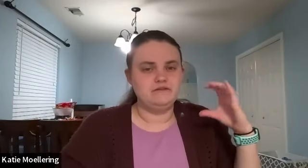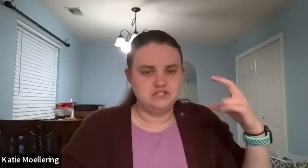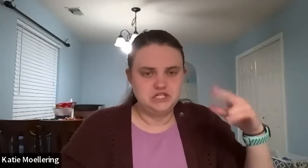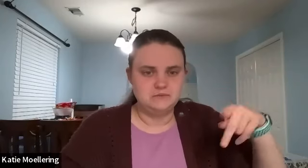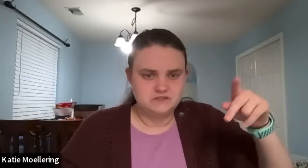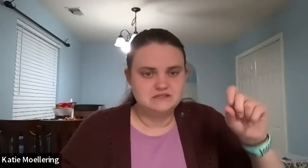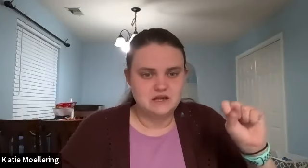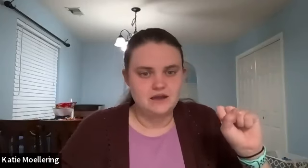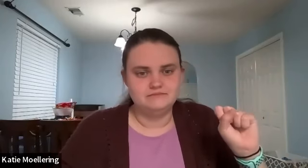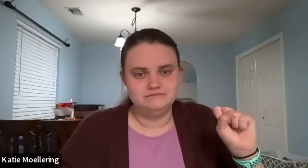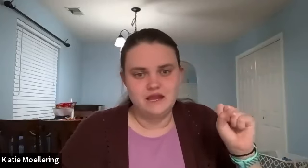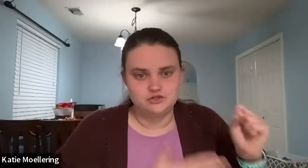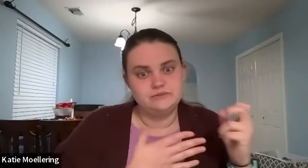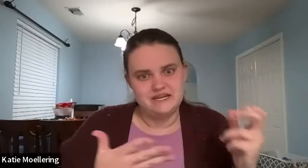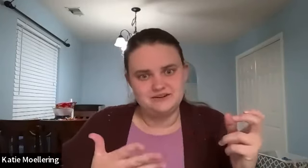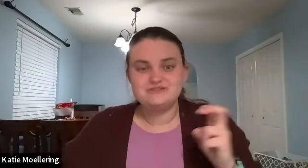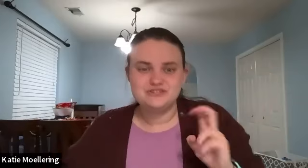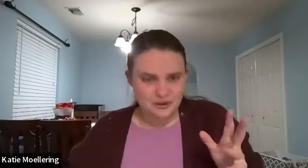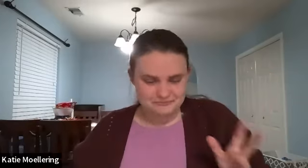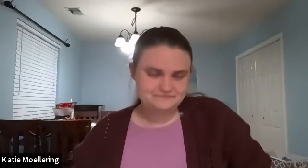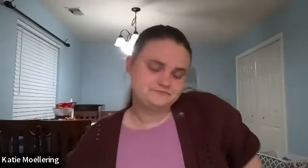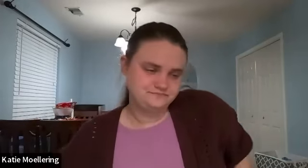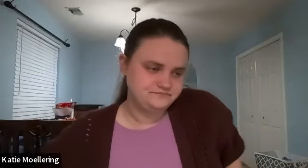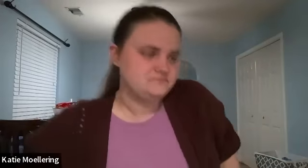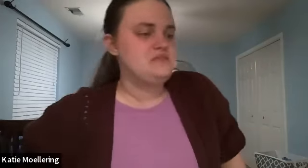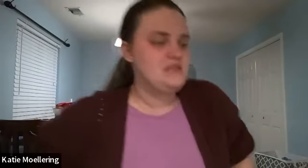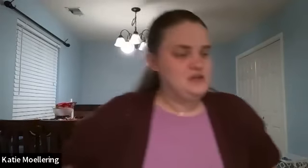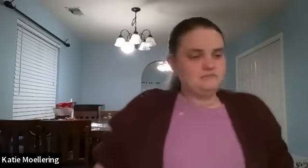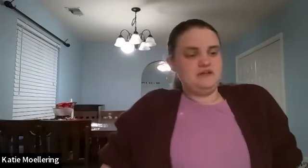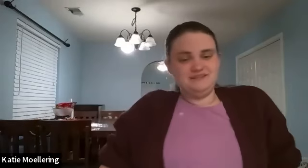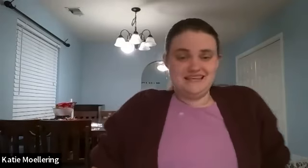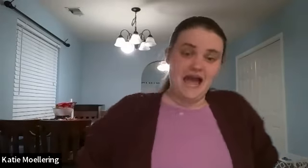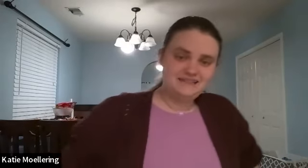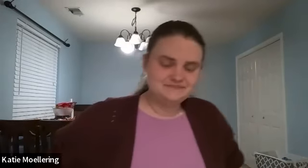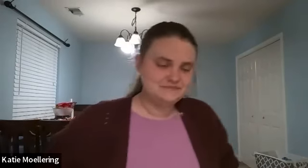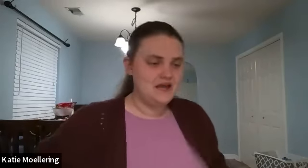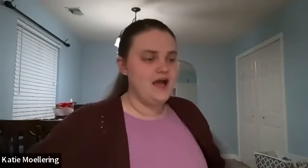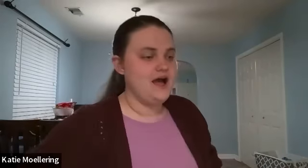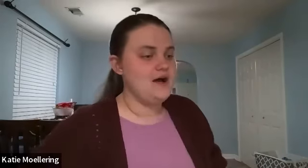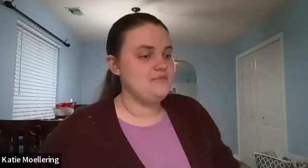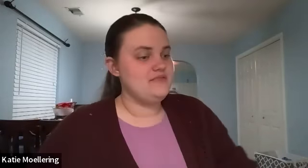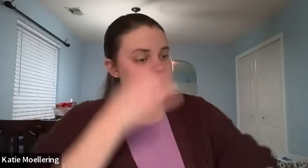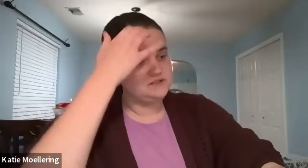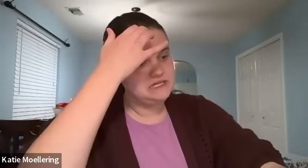the chips, not actual potatoes. So, but there's that. Then the next one is